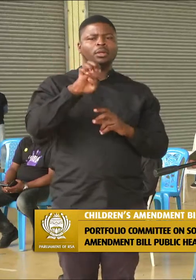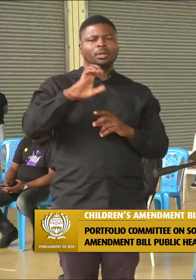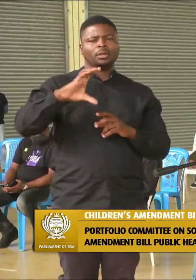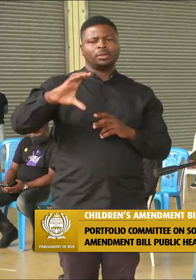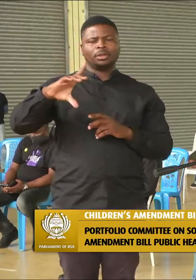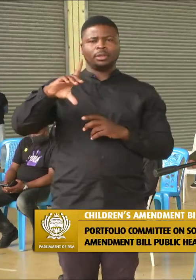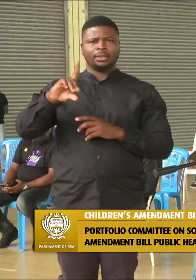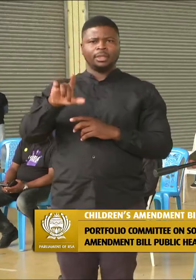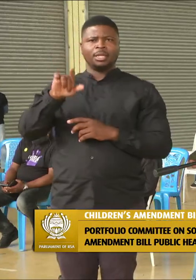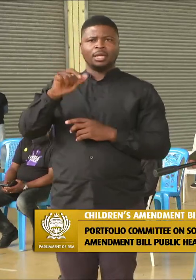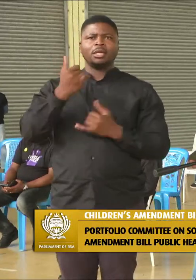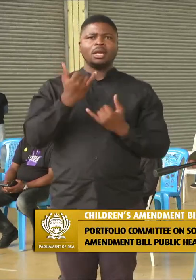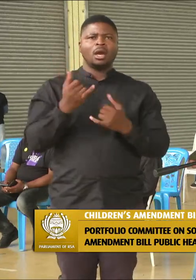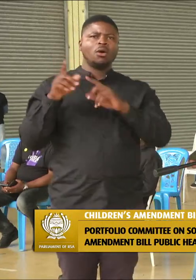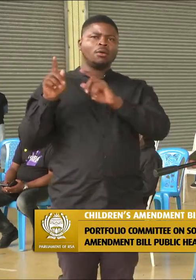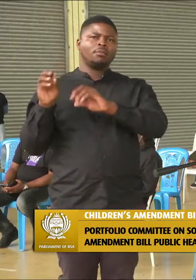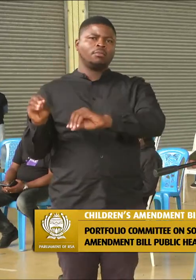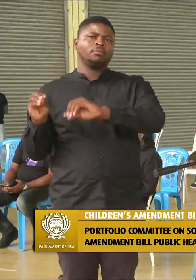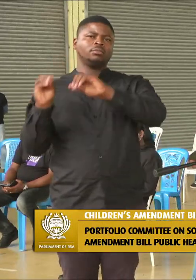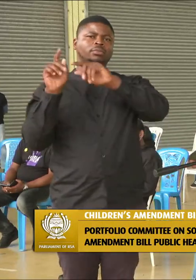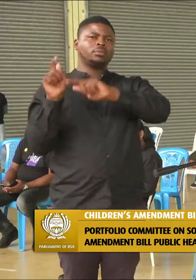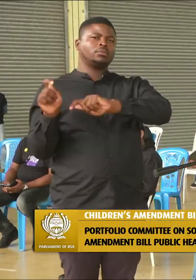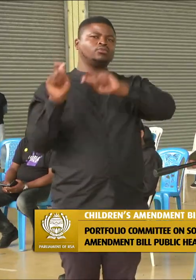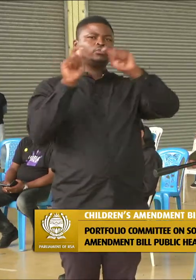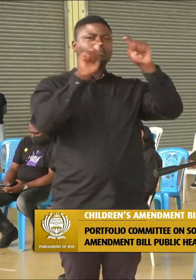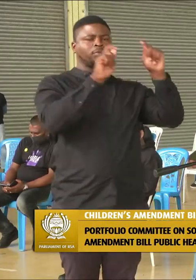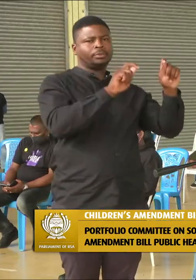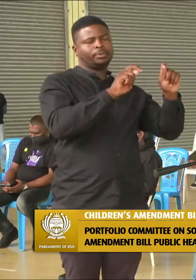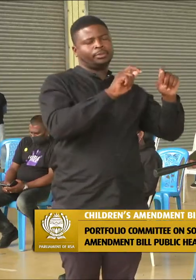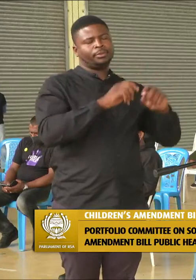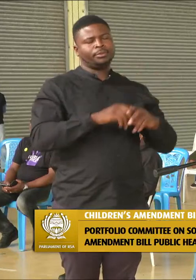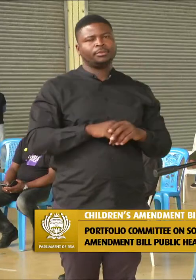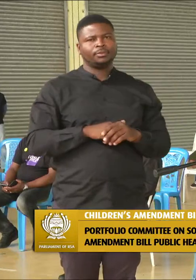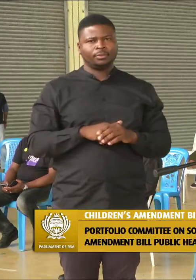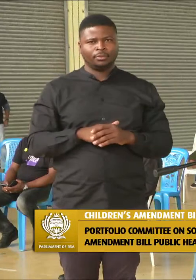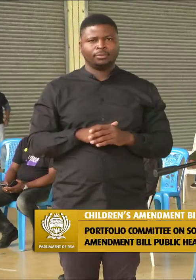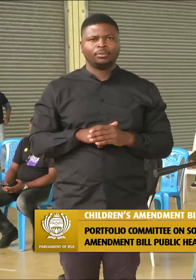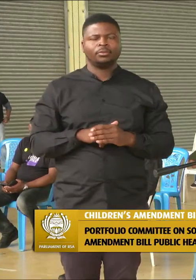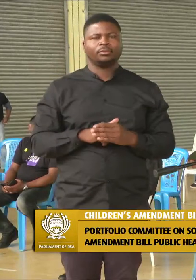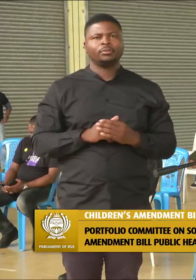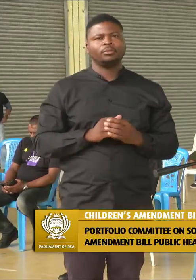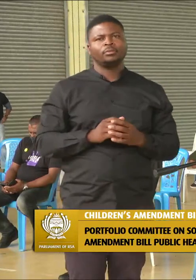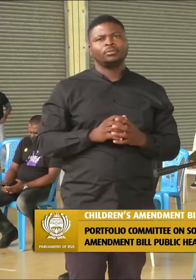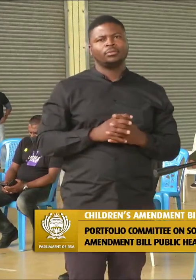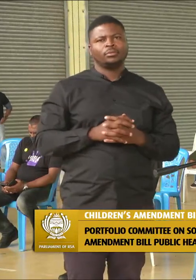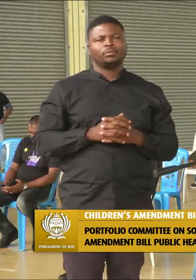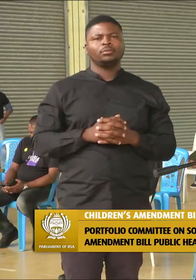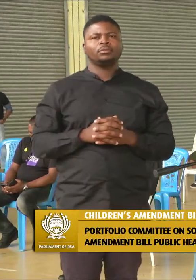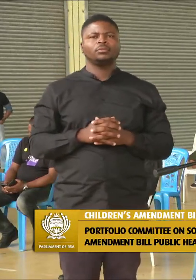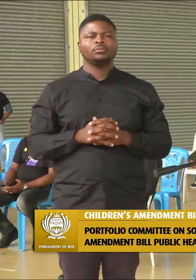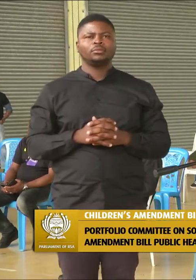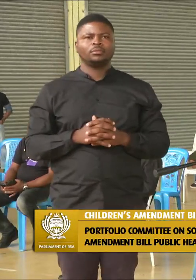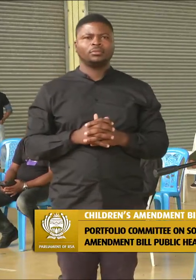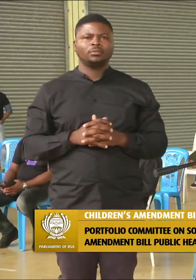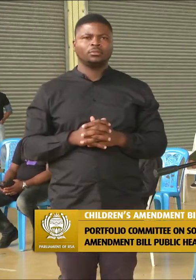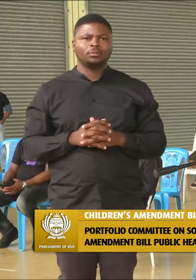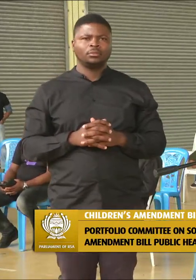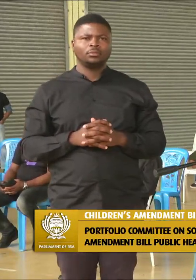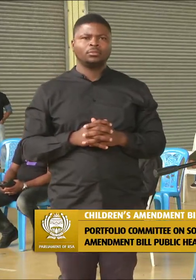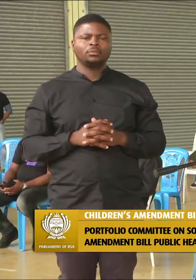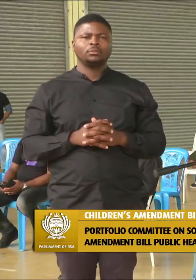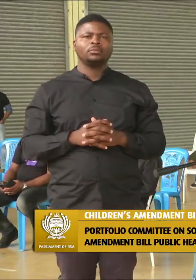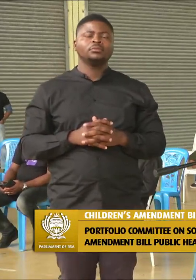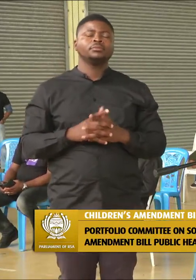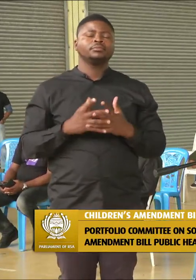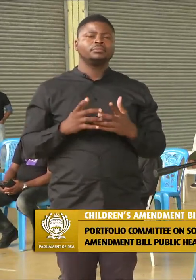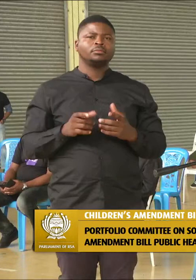shift. Ngizokhuluma ke ngalolu hlelo ke lokuthuthwa kwama ECD edluliselwa lapha eminyangweni wezemfundo. There were